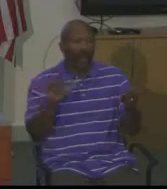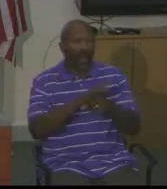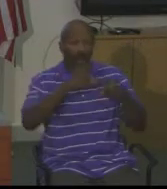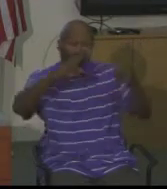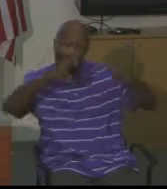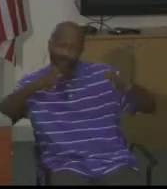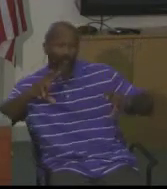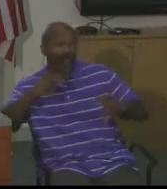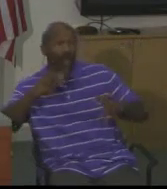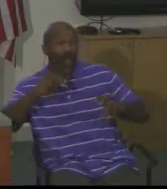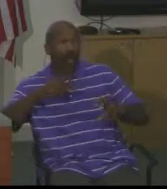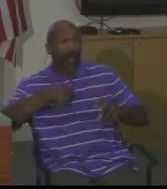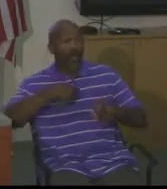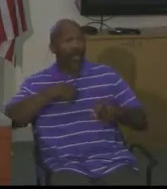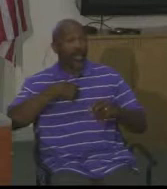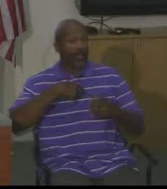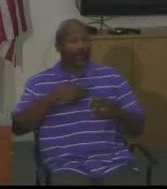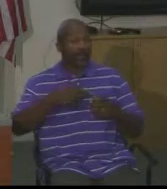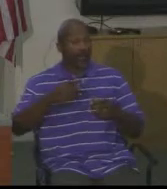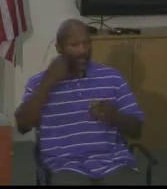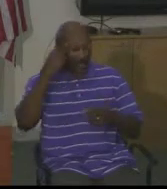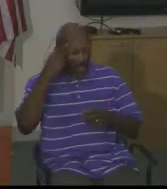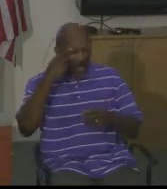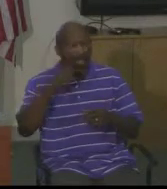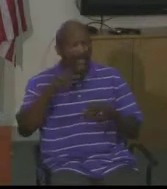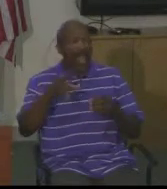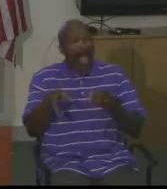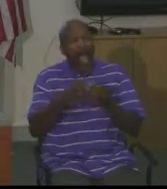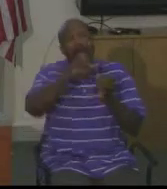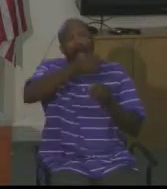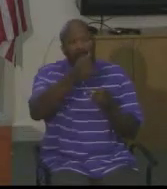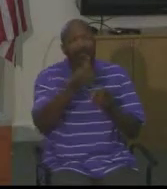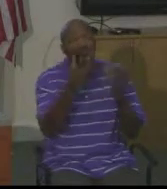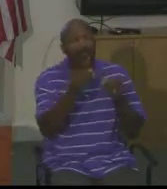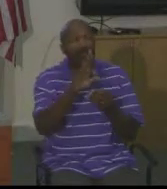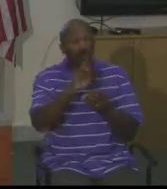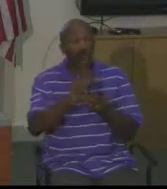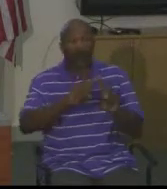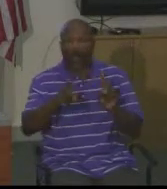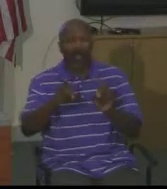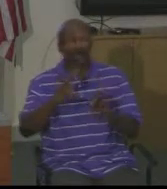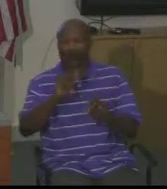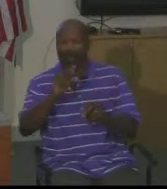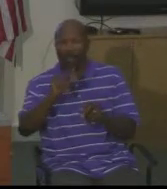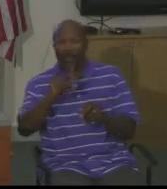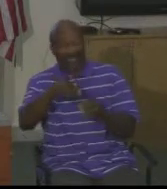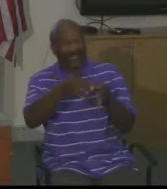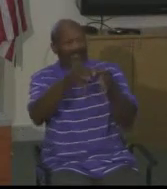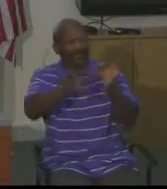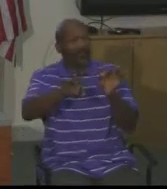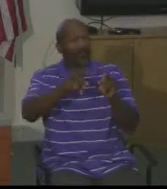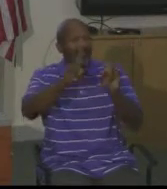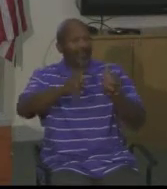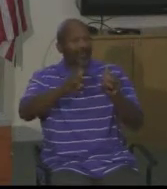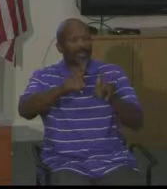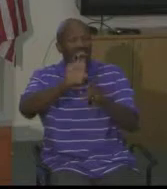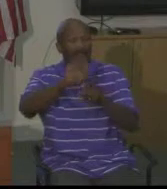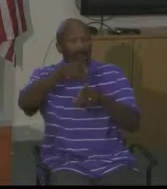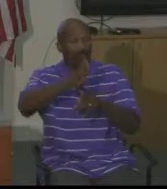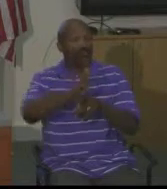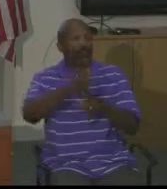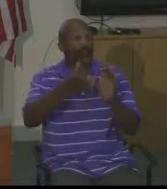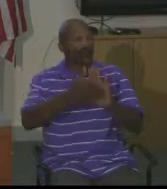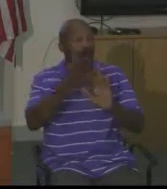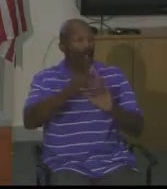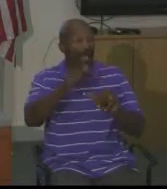As technicians, we might want to run additional software. But this is just simple tests that the CPU will run to make sure it